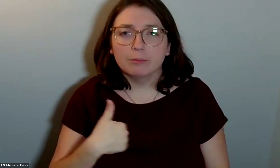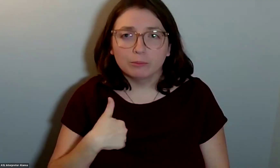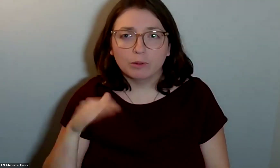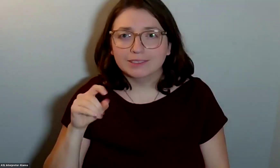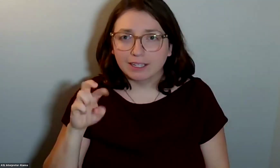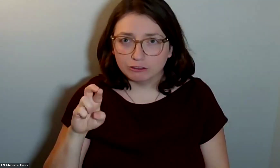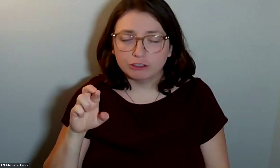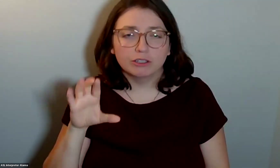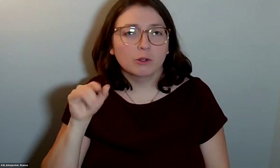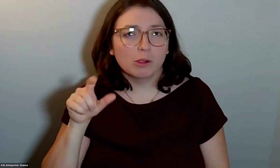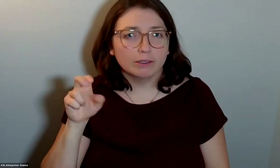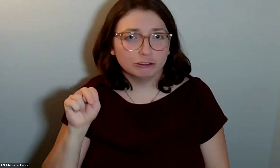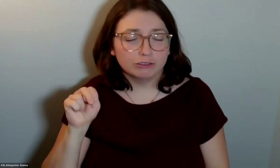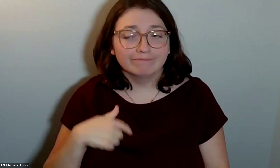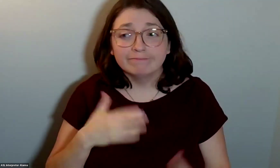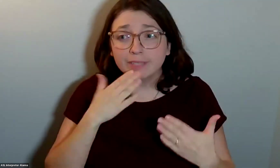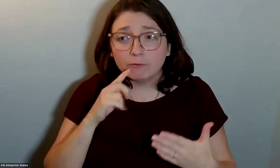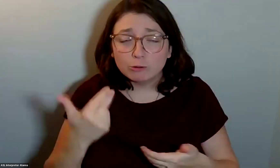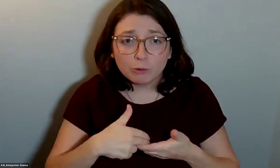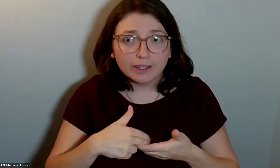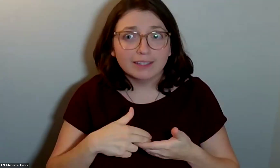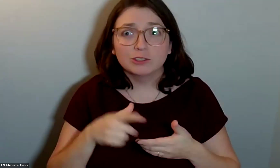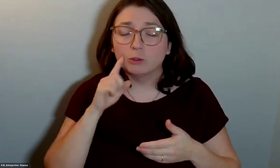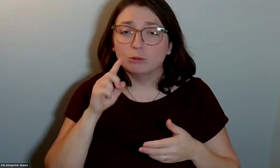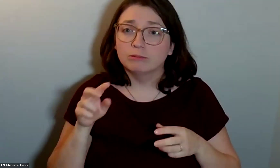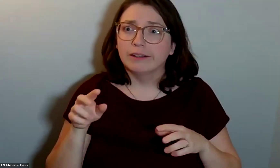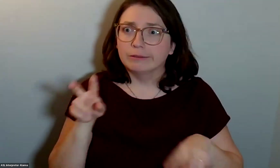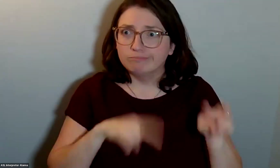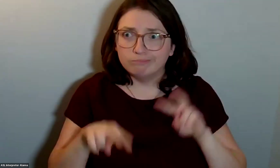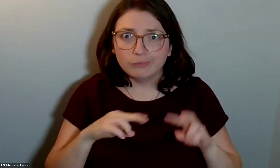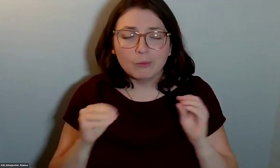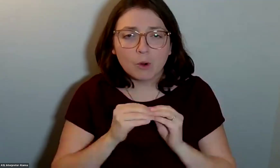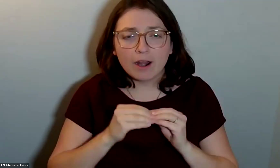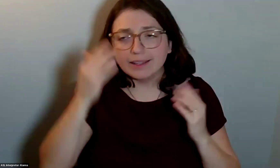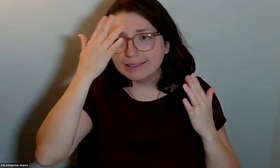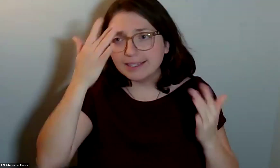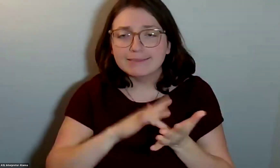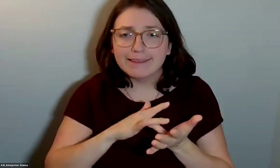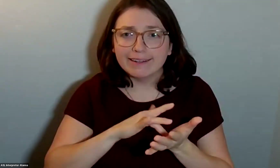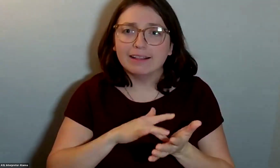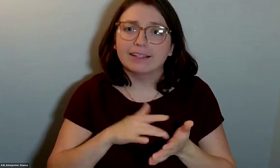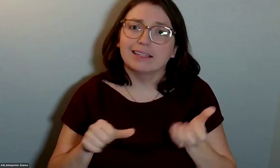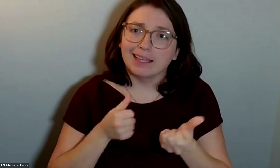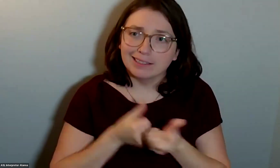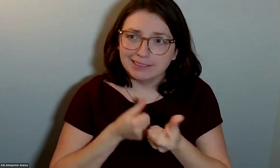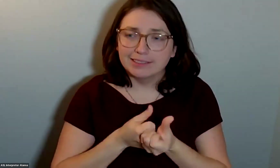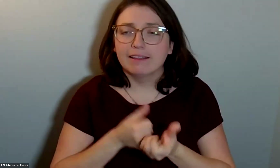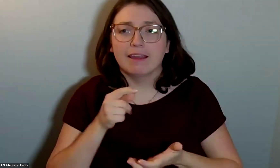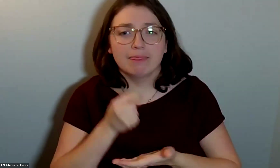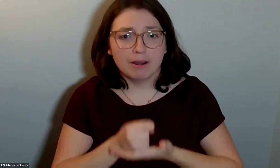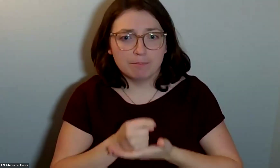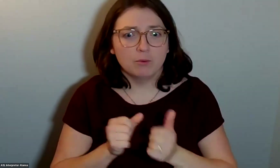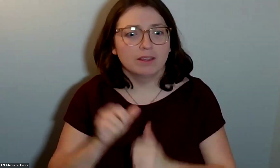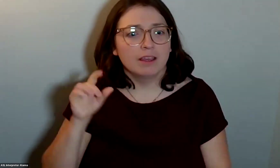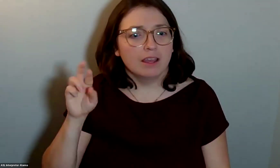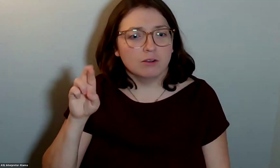us this evening to learn more about exploring psychedelic-assisted therapy in cancer care with Dr. Rob Horowitz. We are